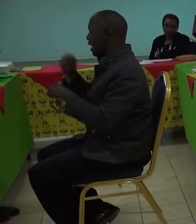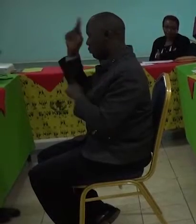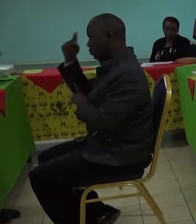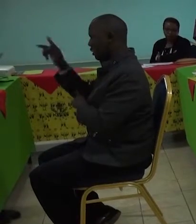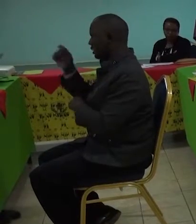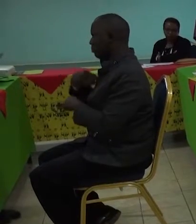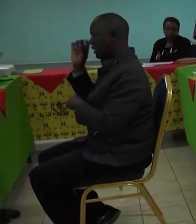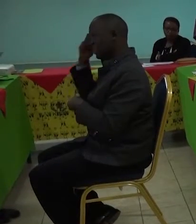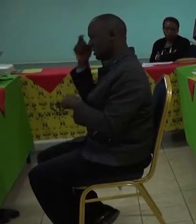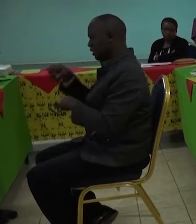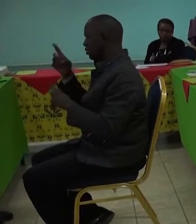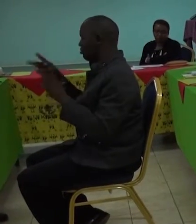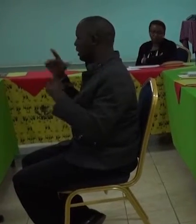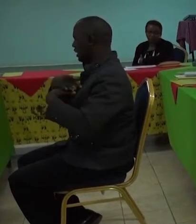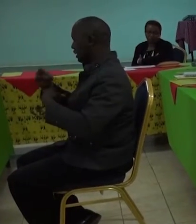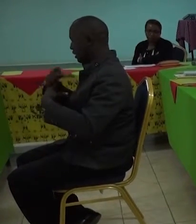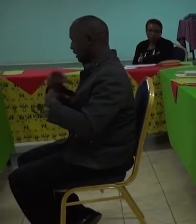an